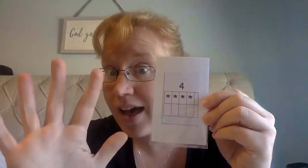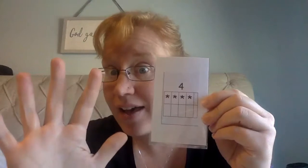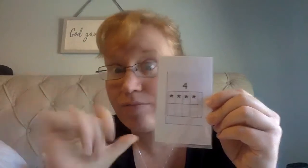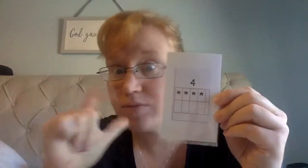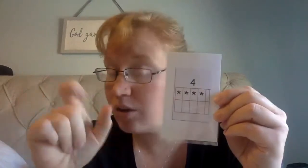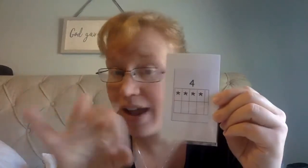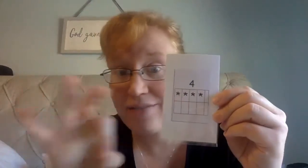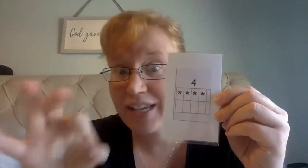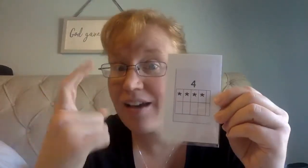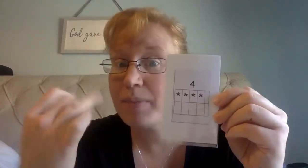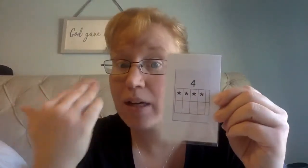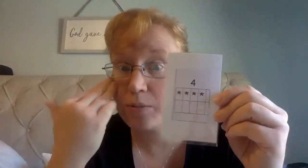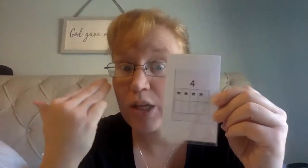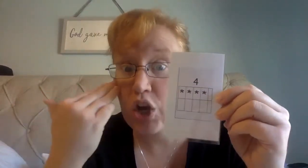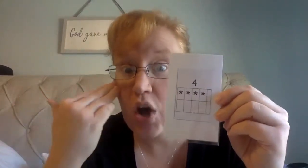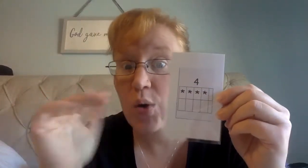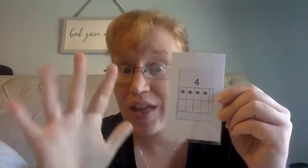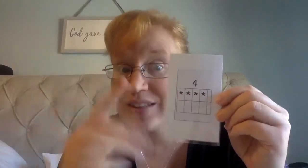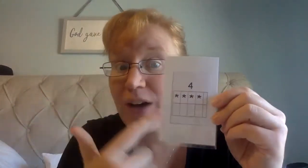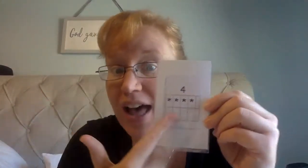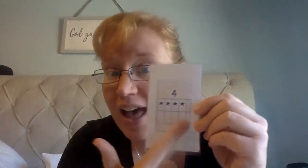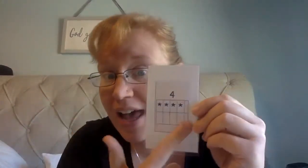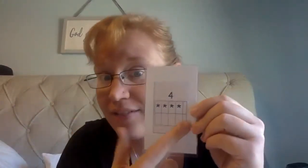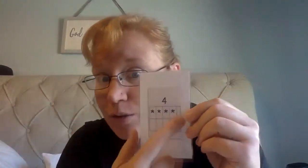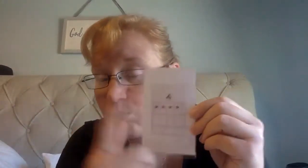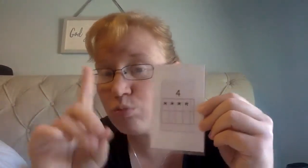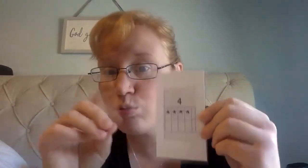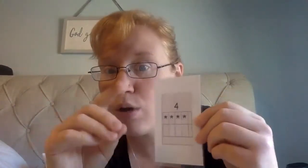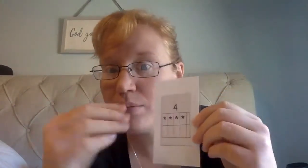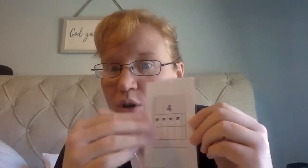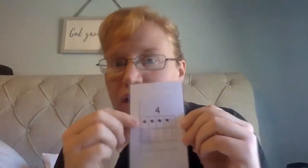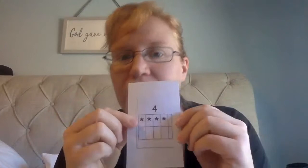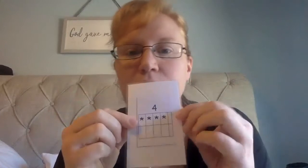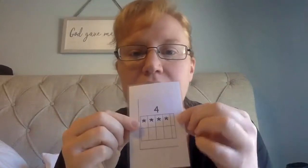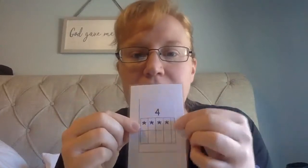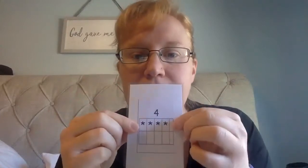5. Don't have to count because we know that's 5, and one more equals